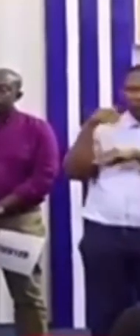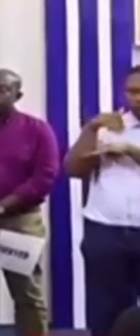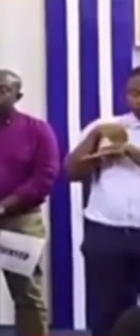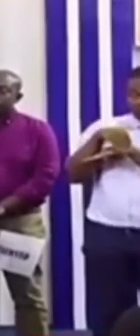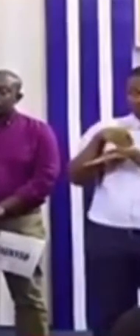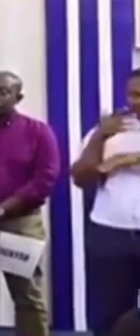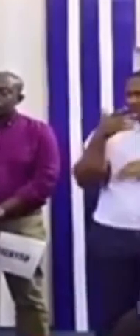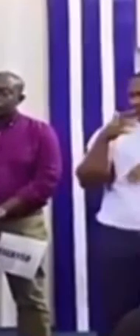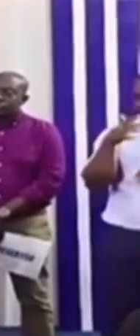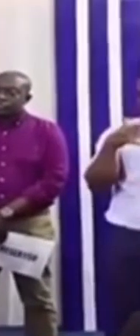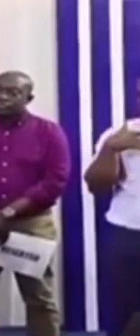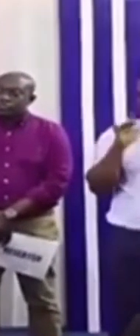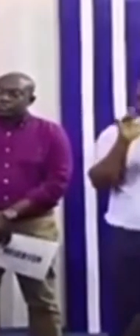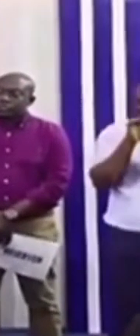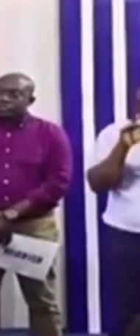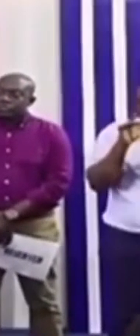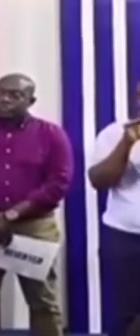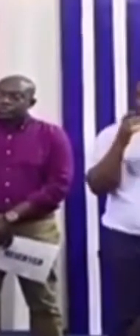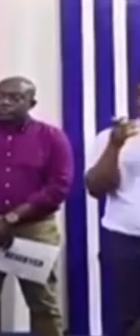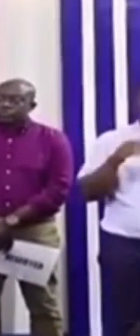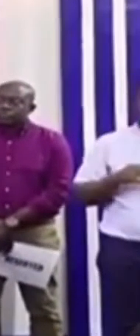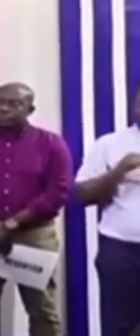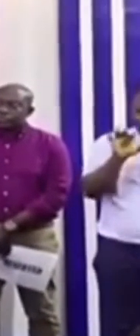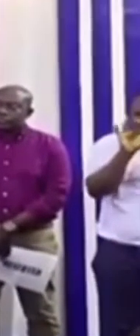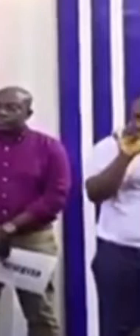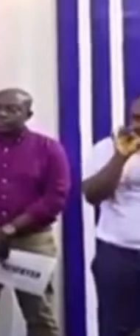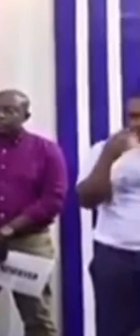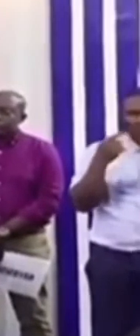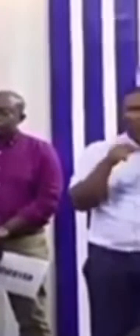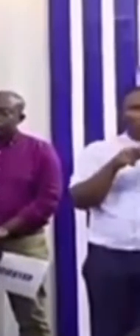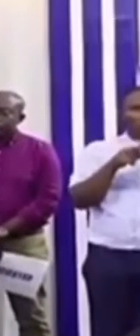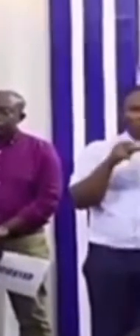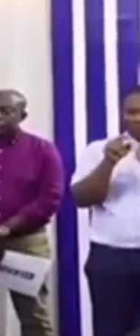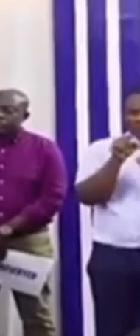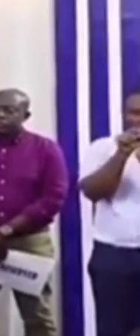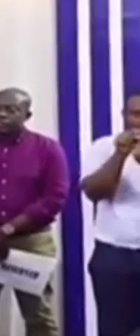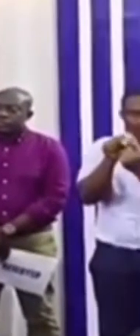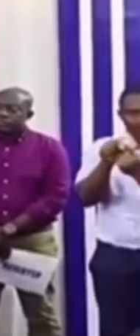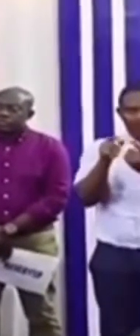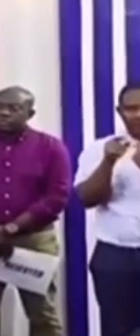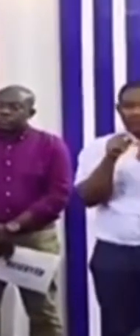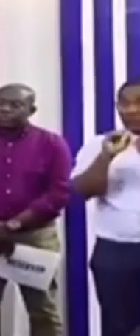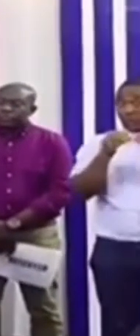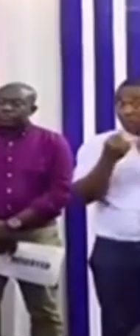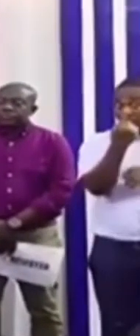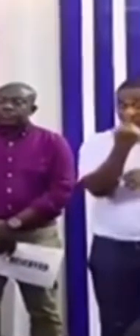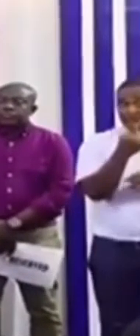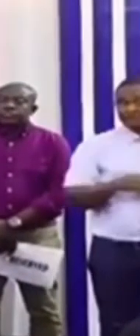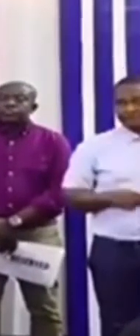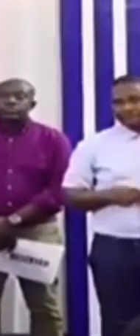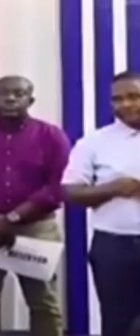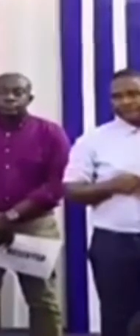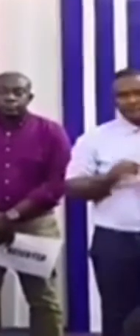have started mechanisms to identify the contacts. Case one, the